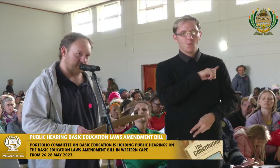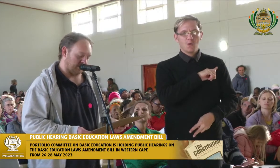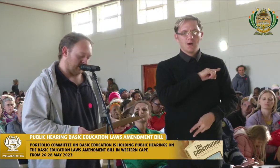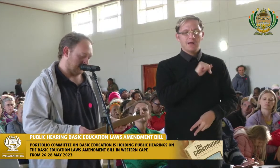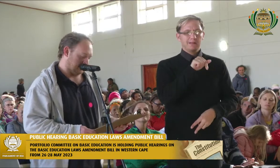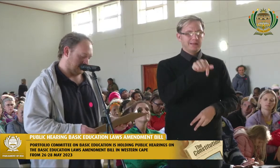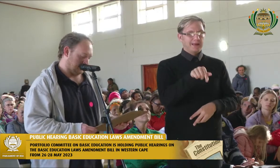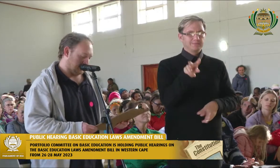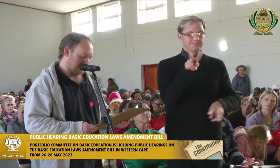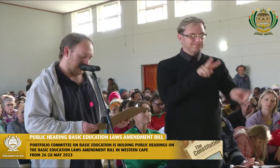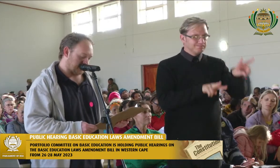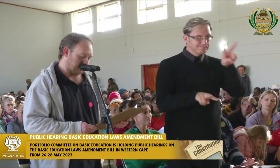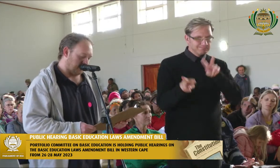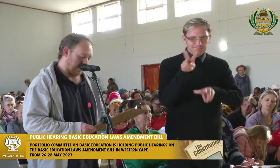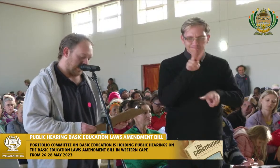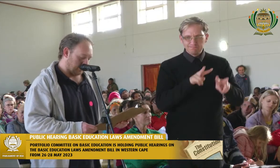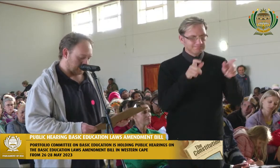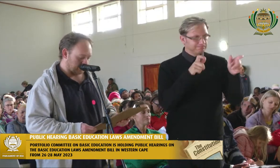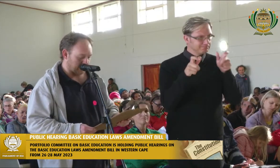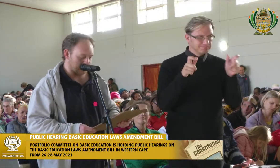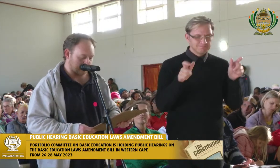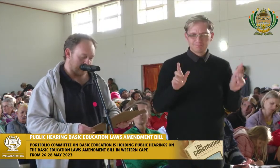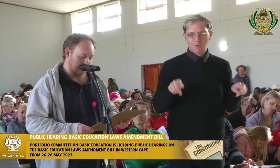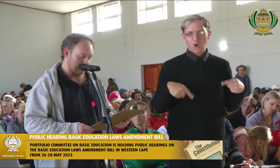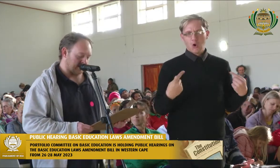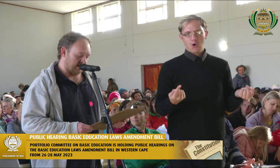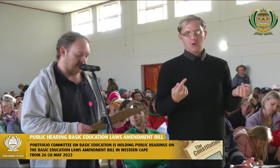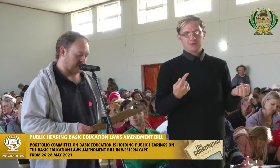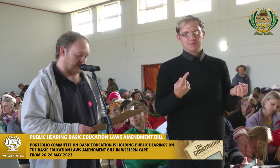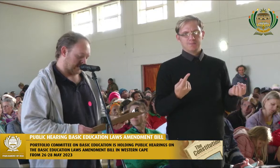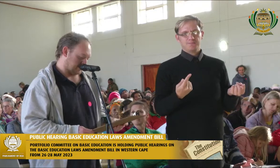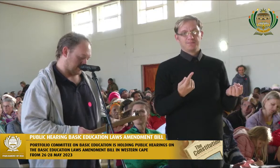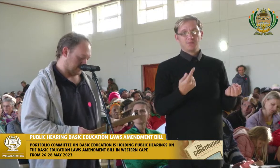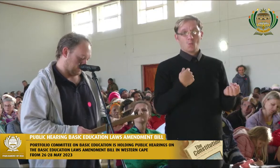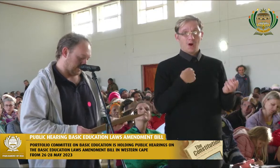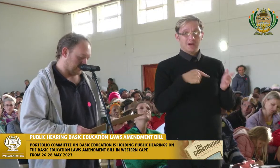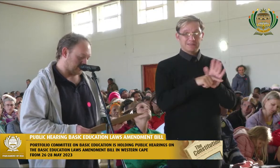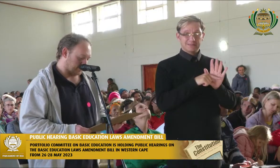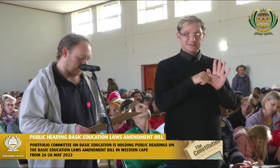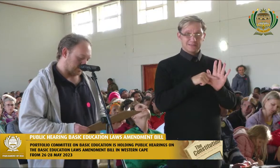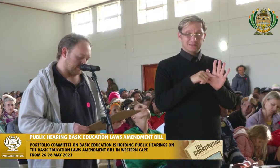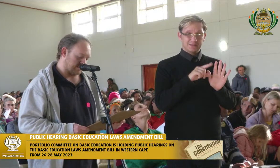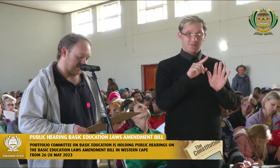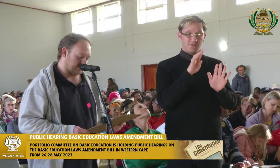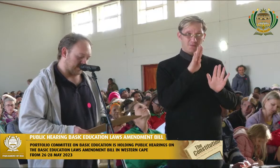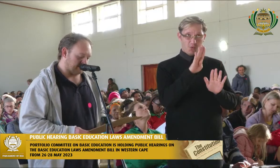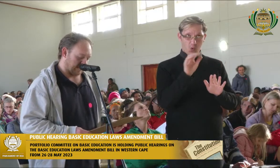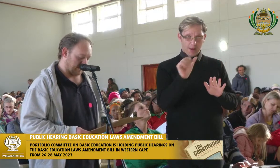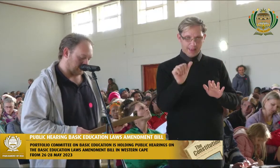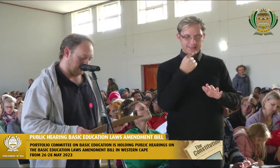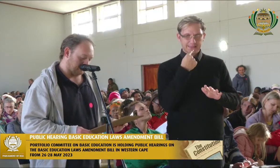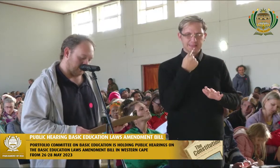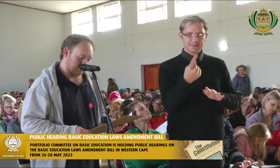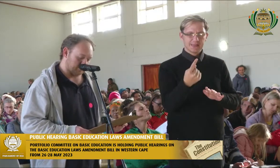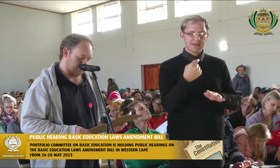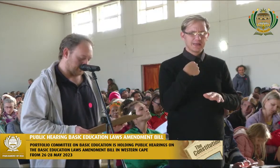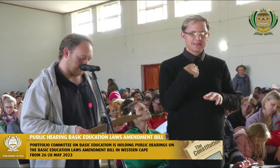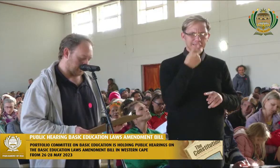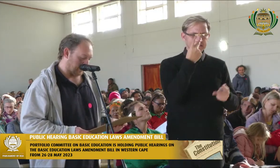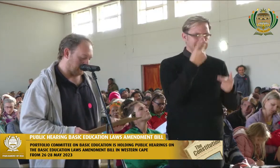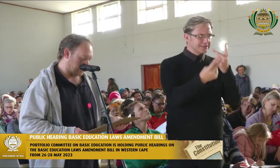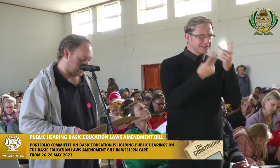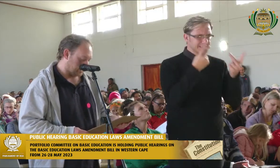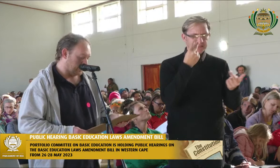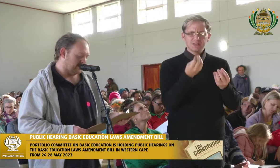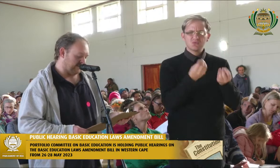and control. Section 4A authorizes the hunting down of truants. It disregards the potential impact on vulnerable